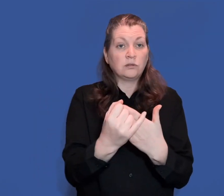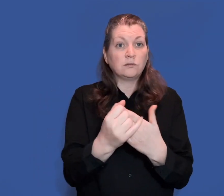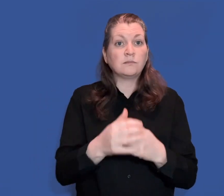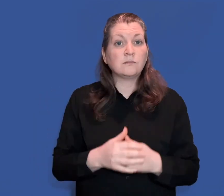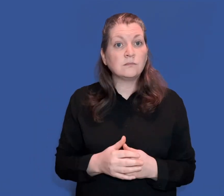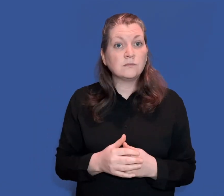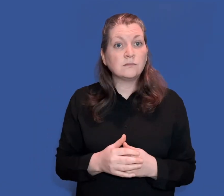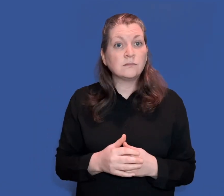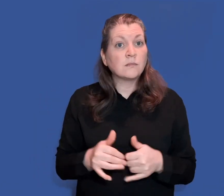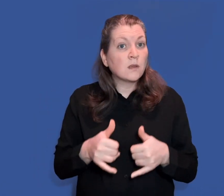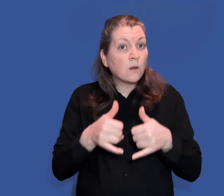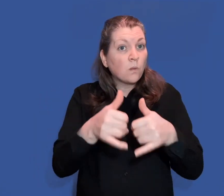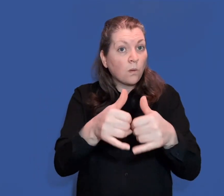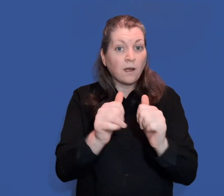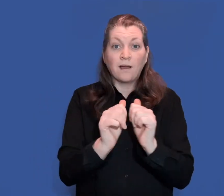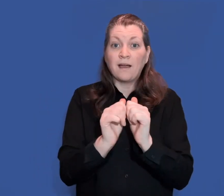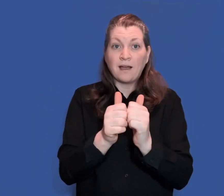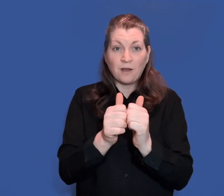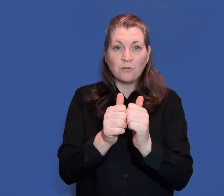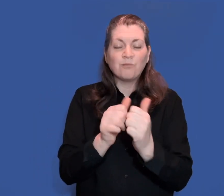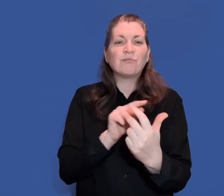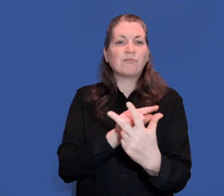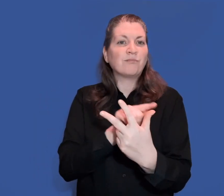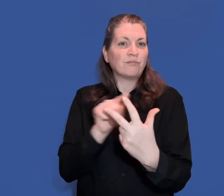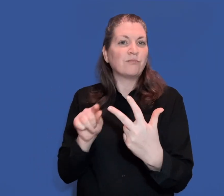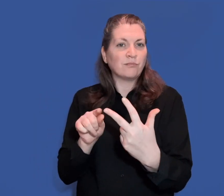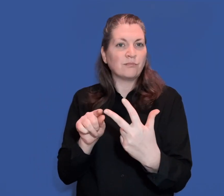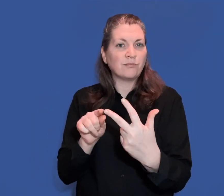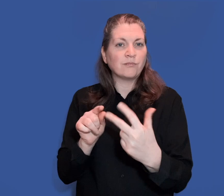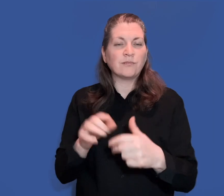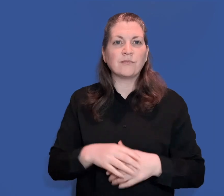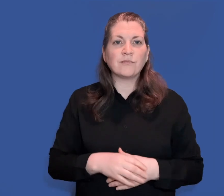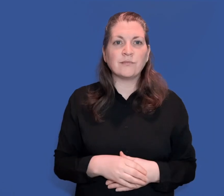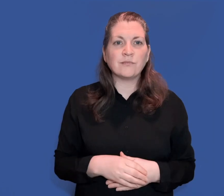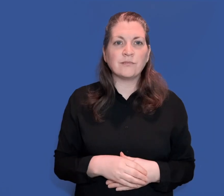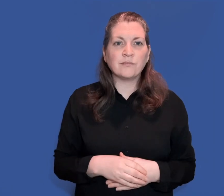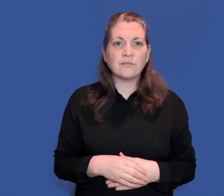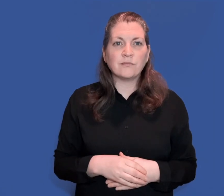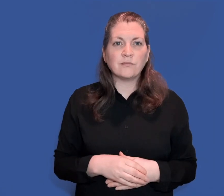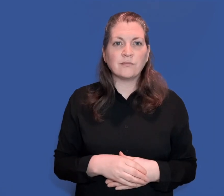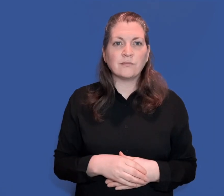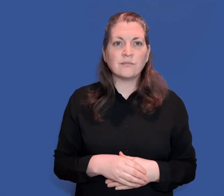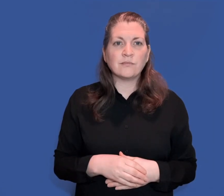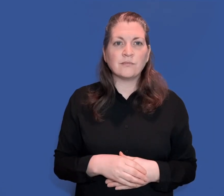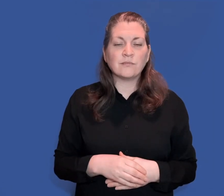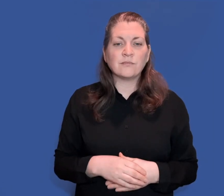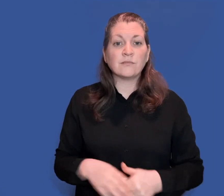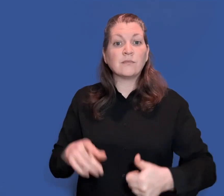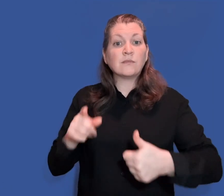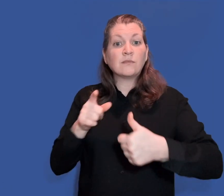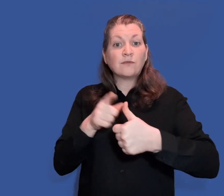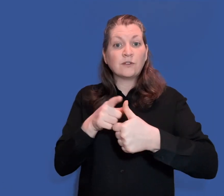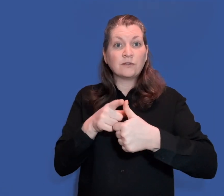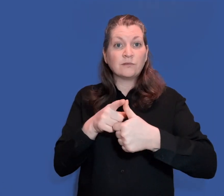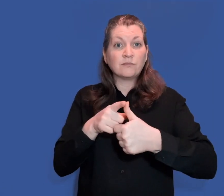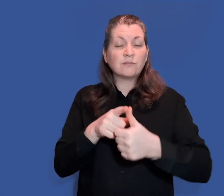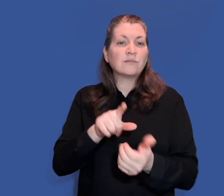The Rhode Island General Assembly decided to award the budget for these various projects and to fund these projects under